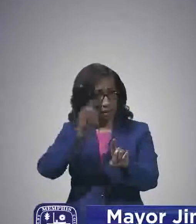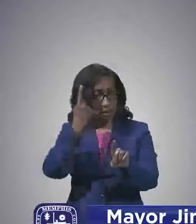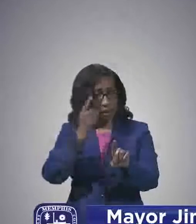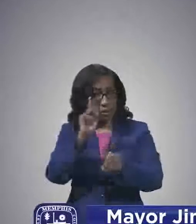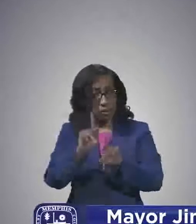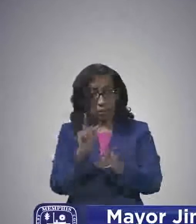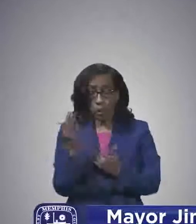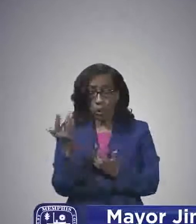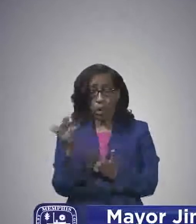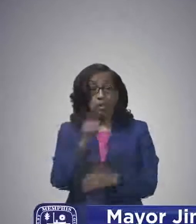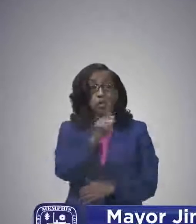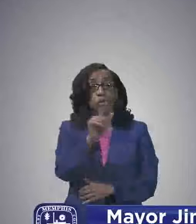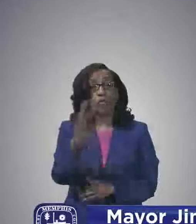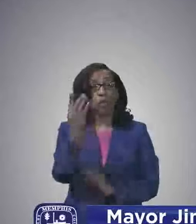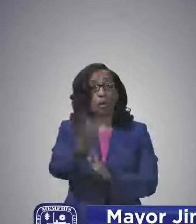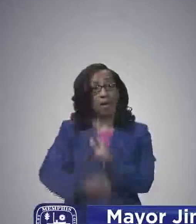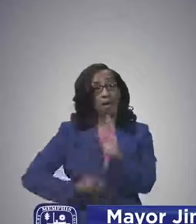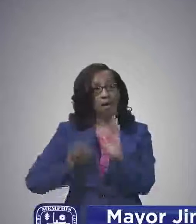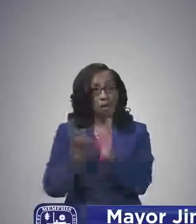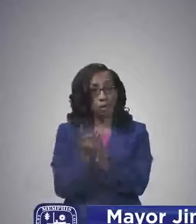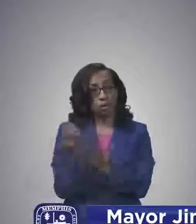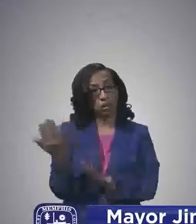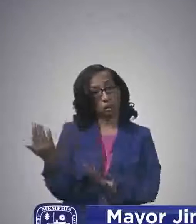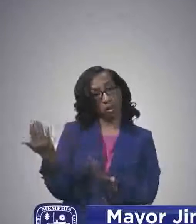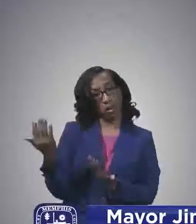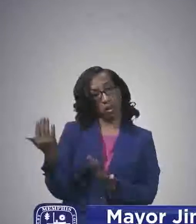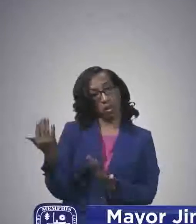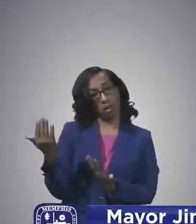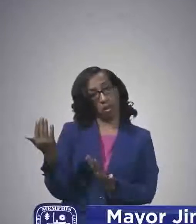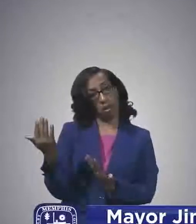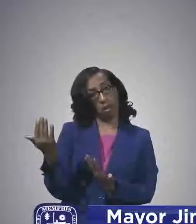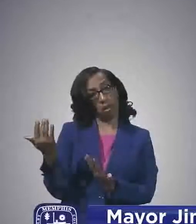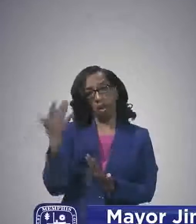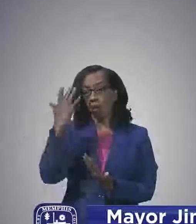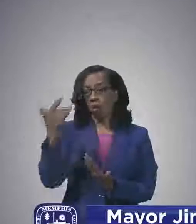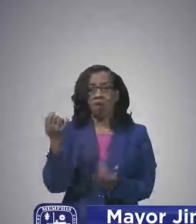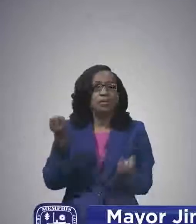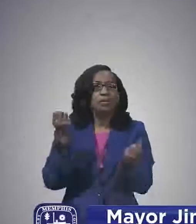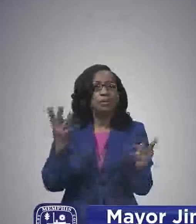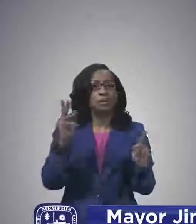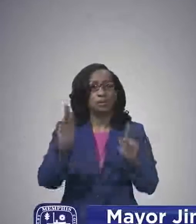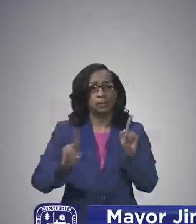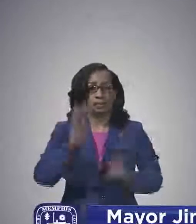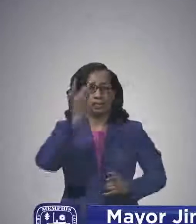hours to get treated because of this surge that's happening at